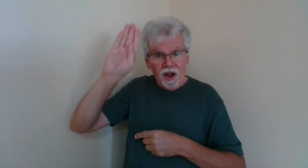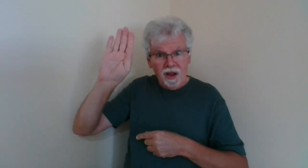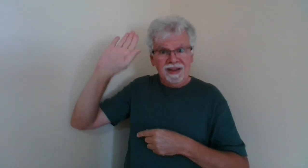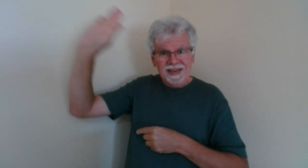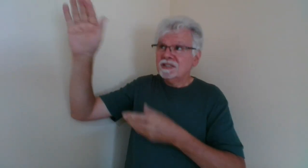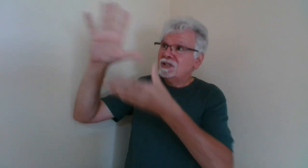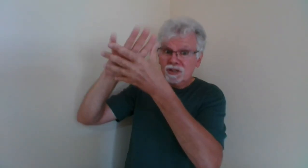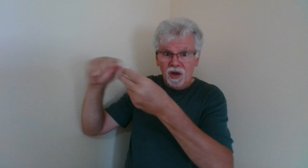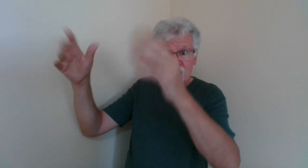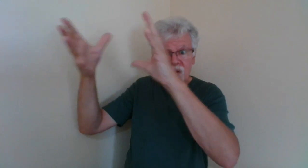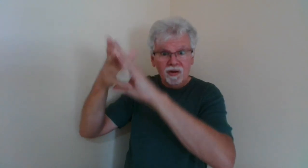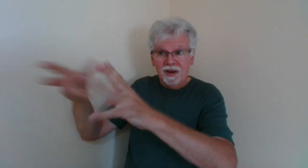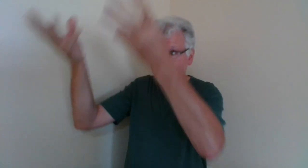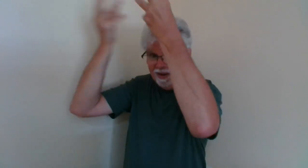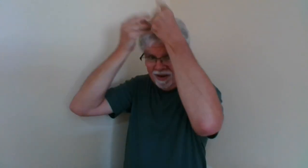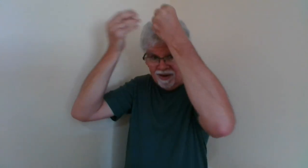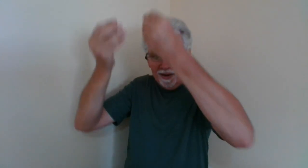The word of the Lord.